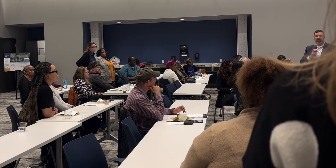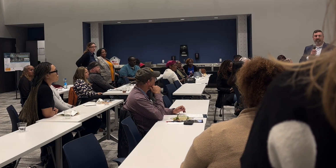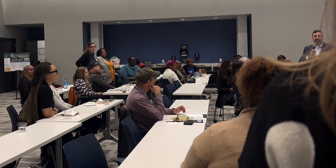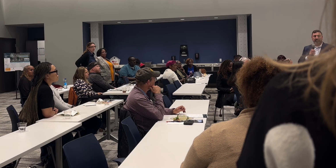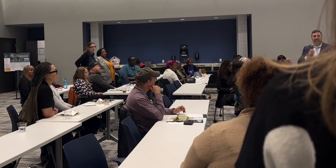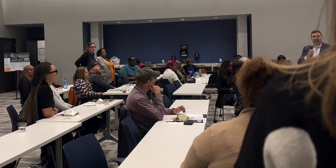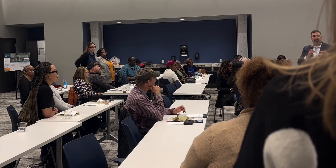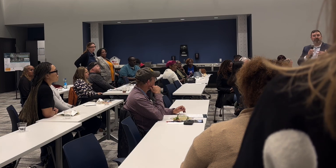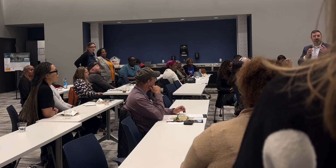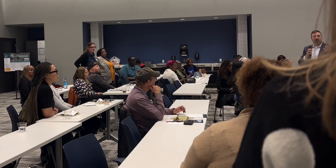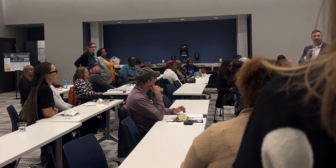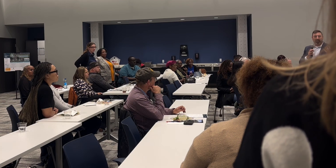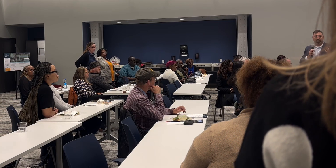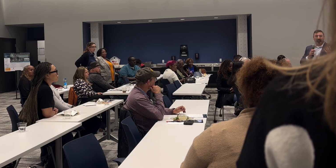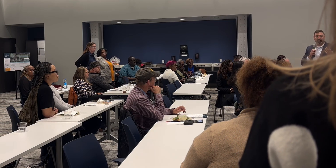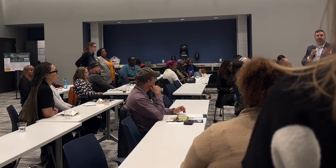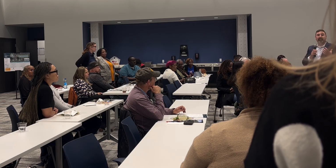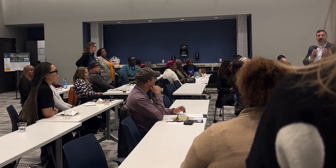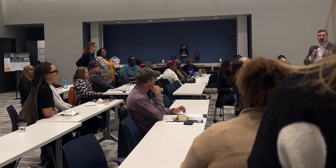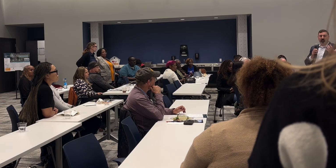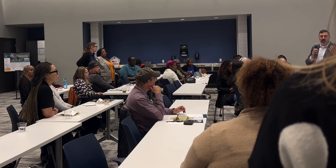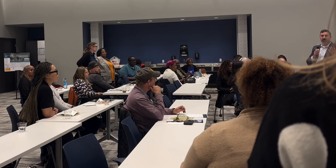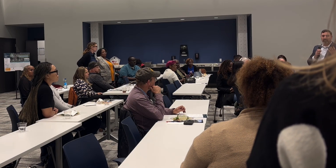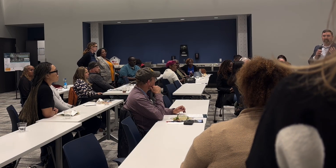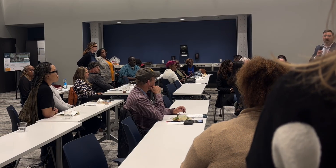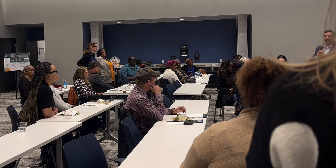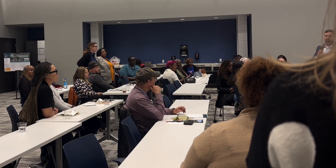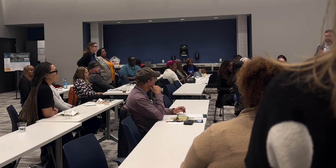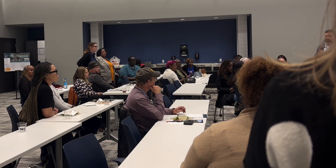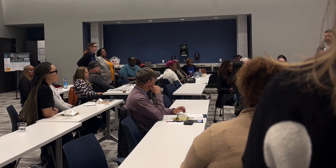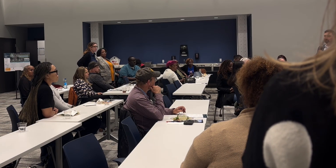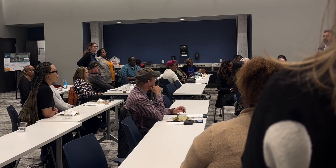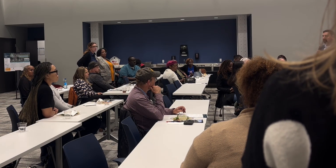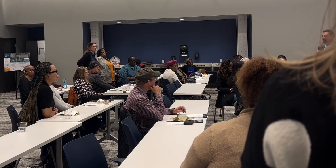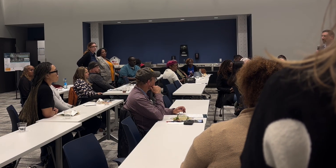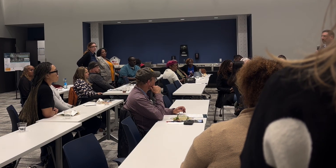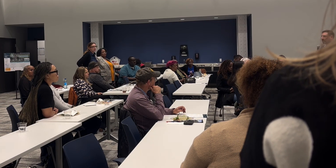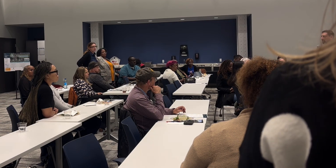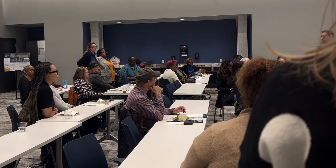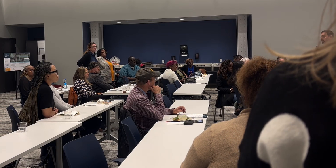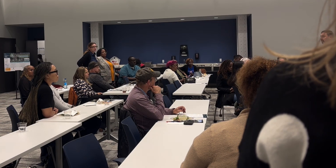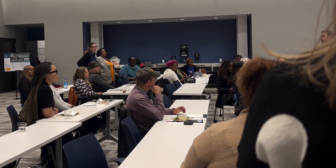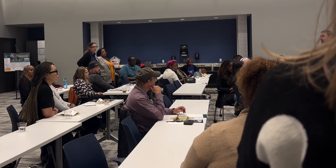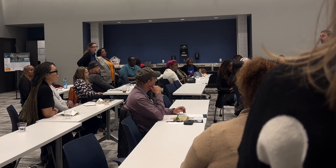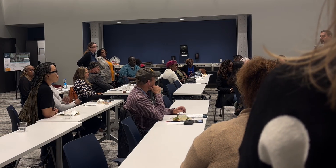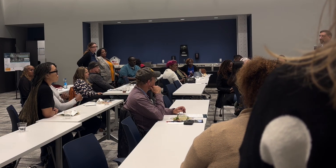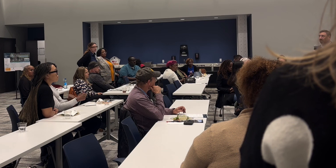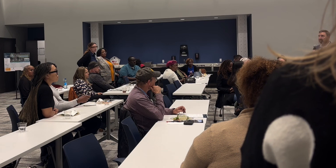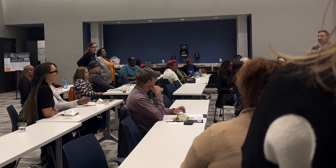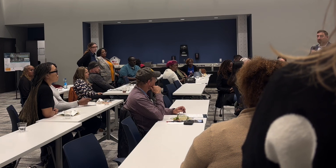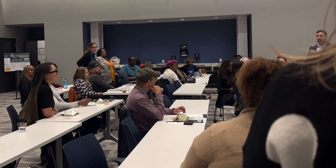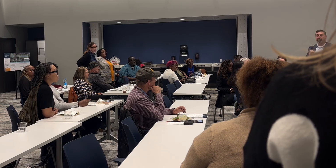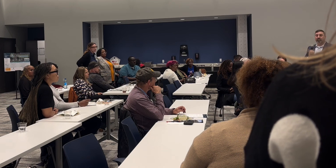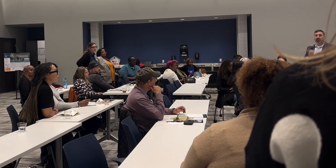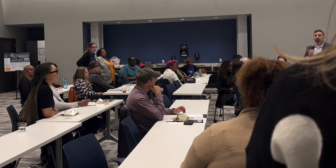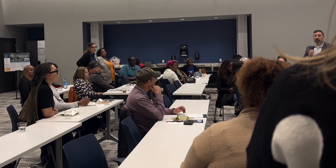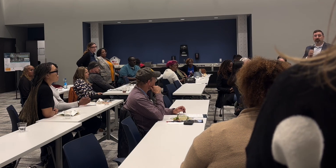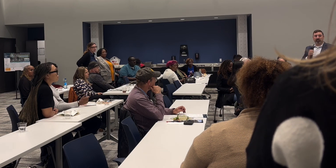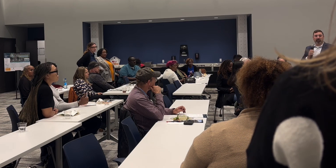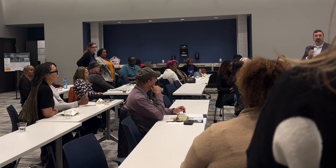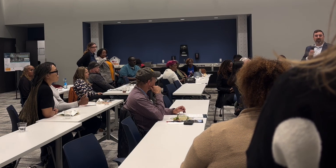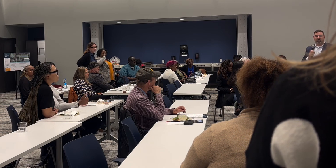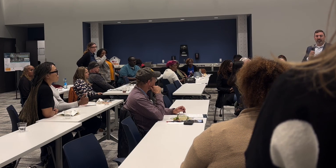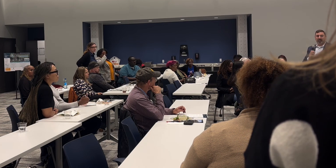local community doesn't smell or anything if it was coming out of there. So the intent is to have a relatively